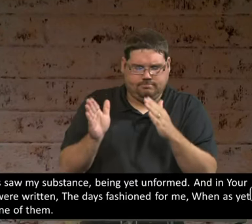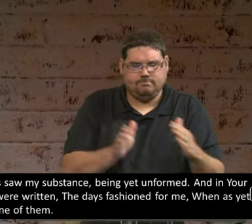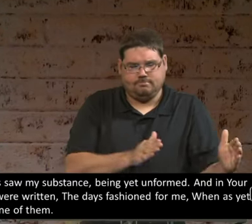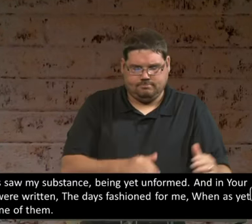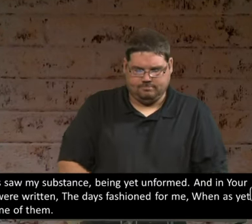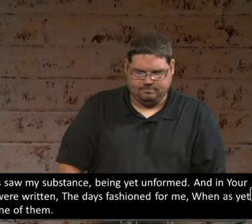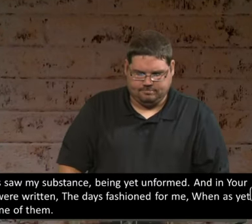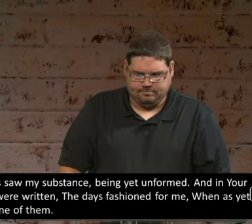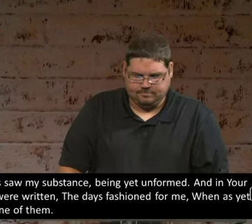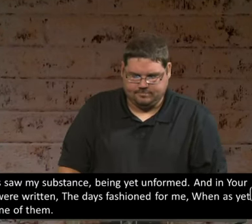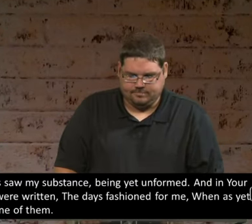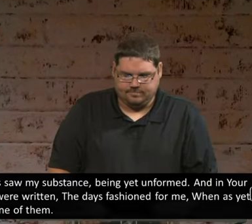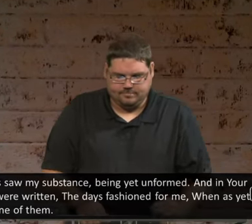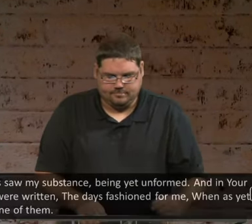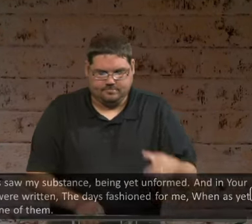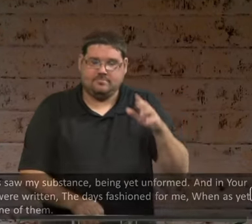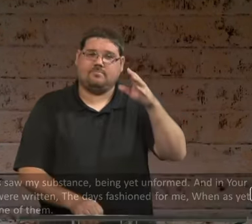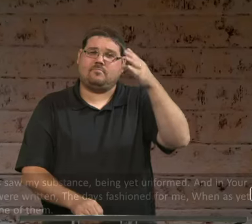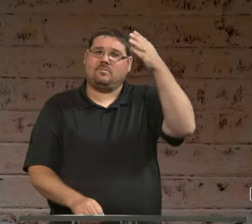but you knew.